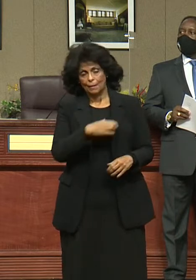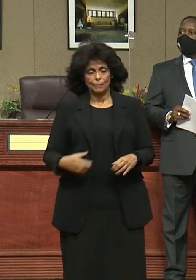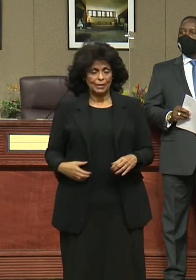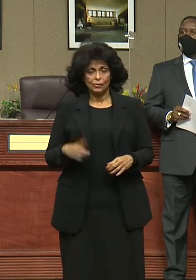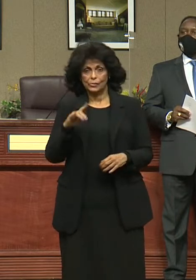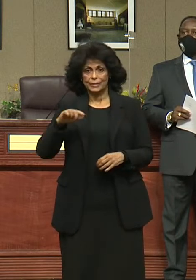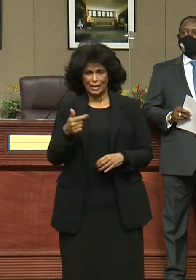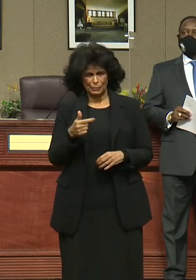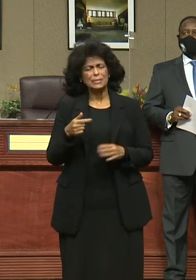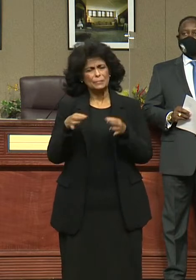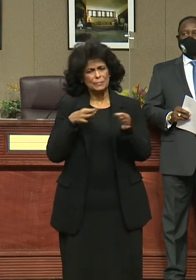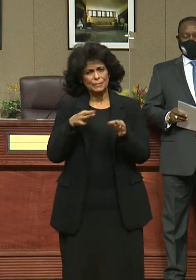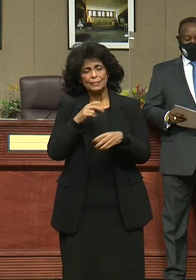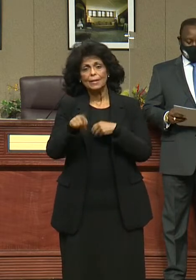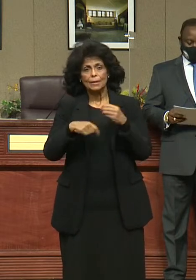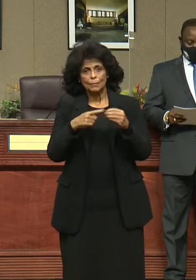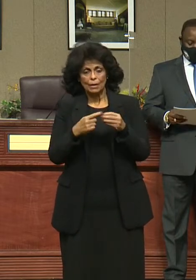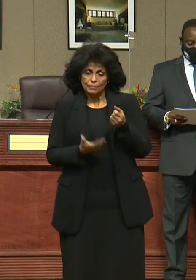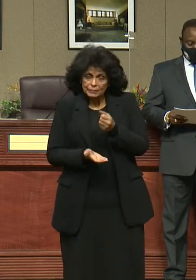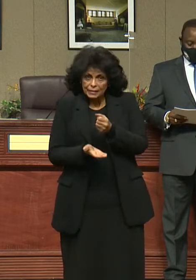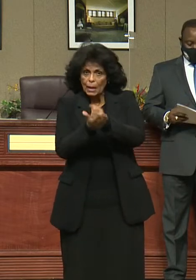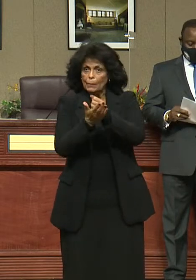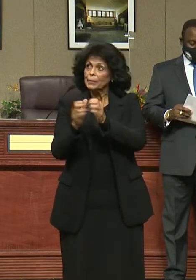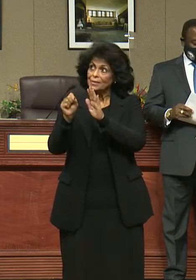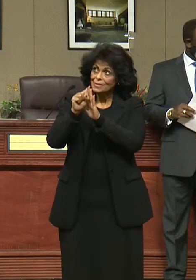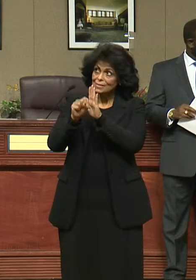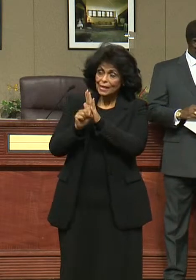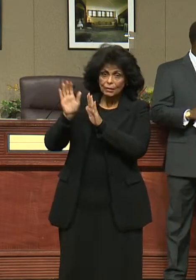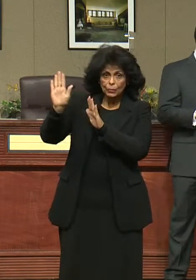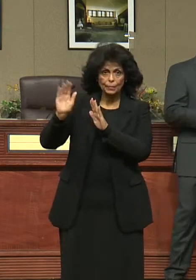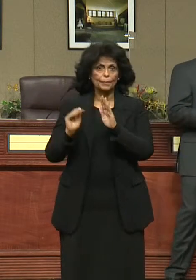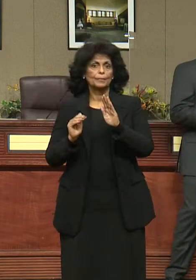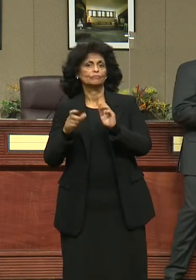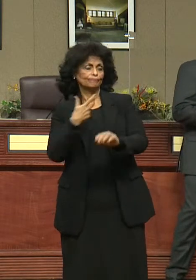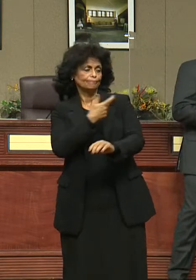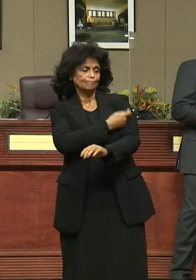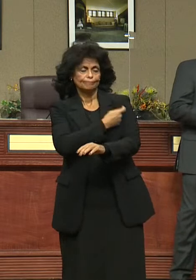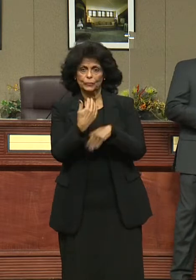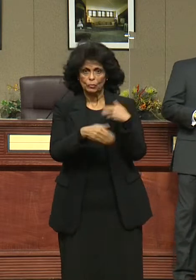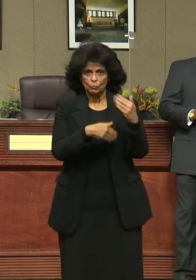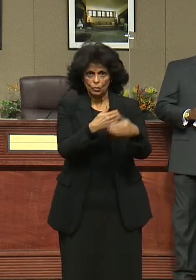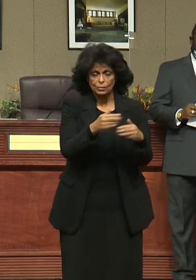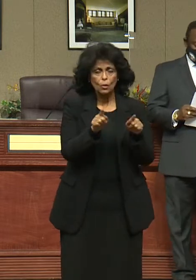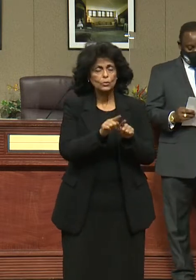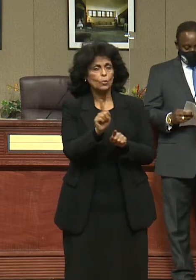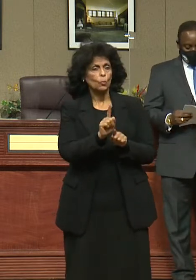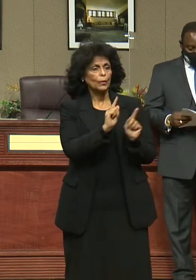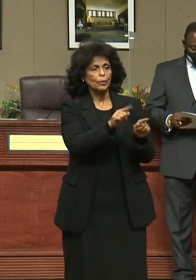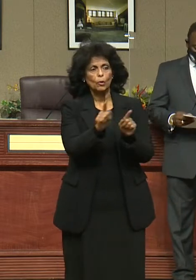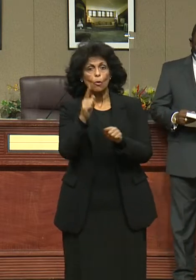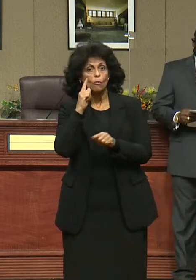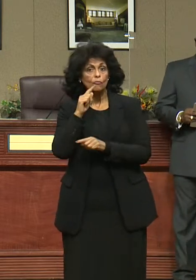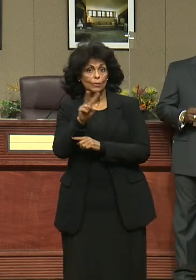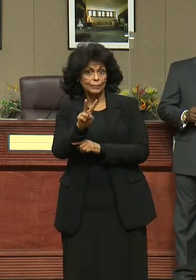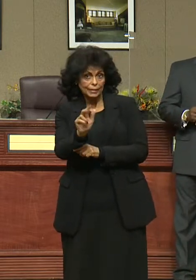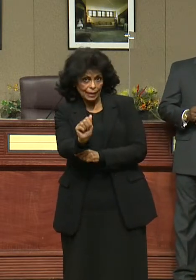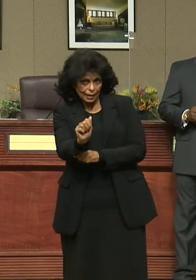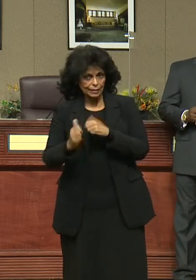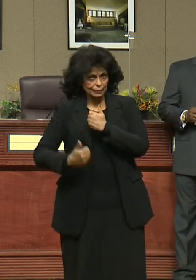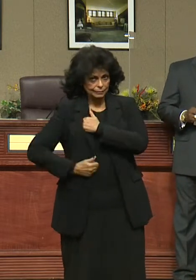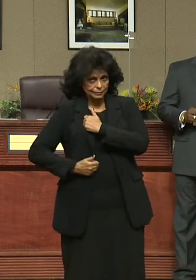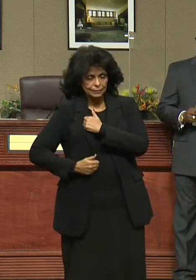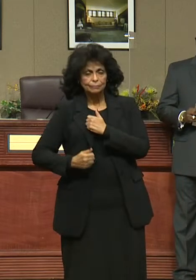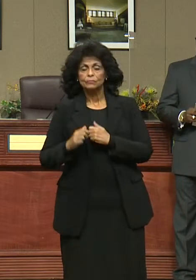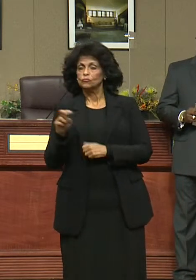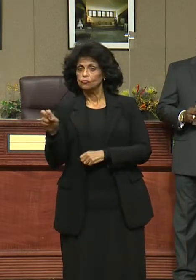effort in assisting the state with the vaccination process, including vaccination locations for veterans, transportation,